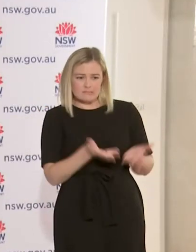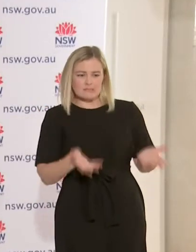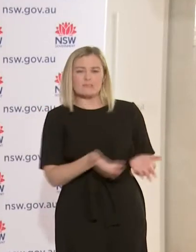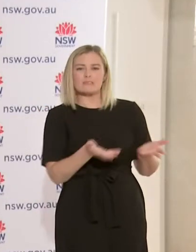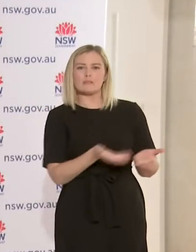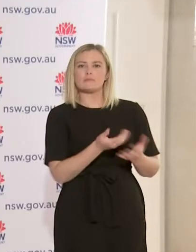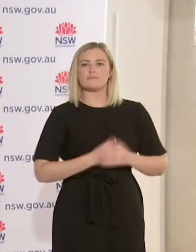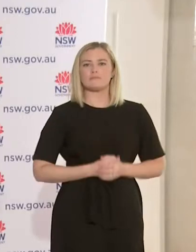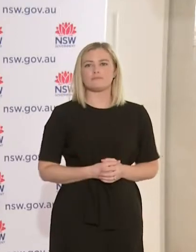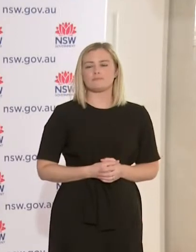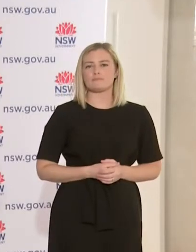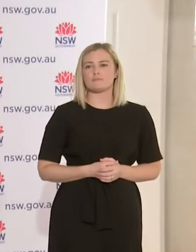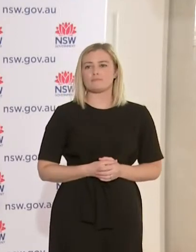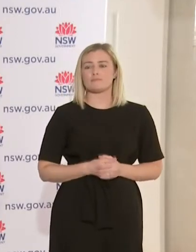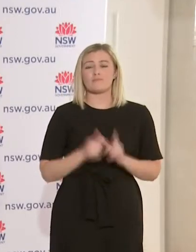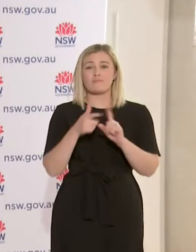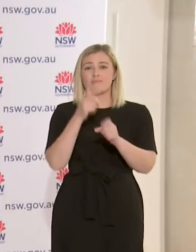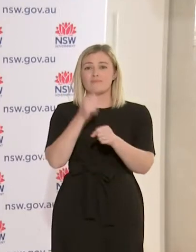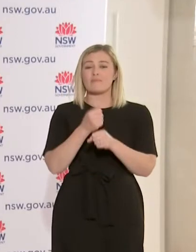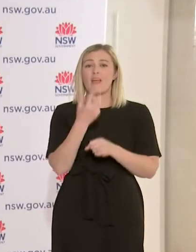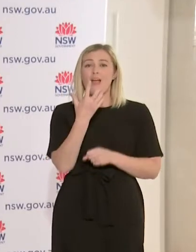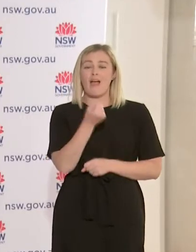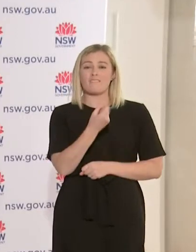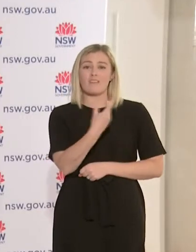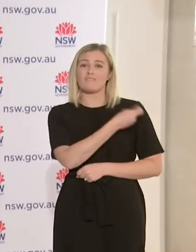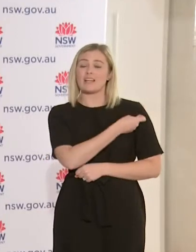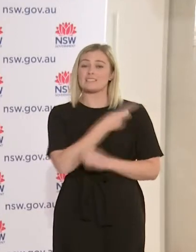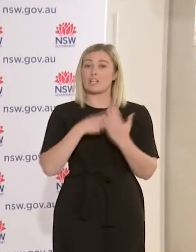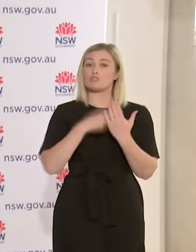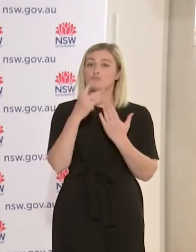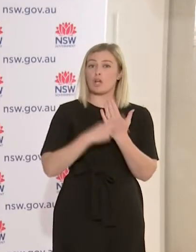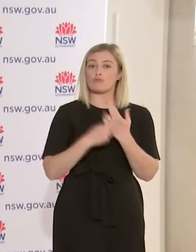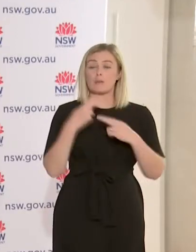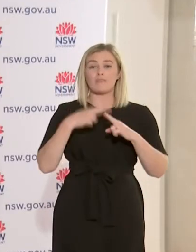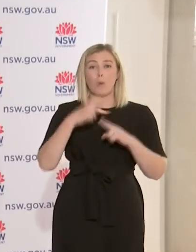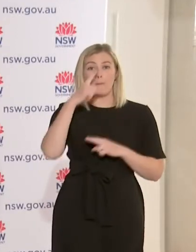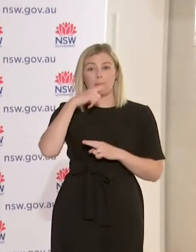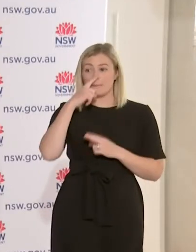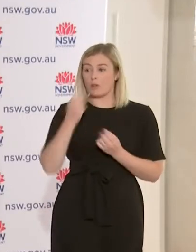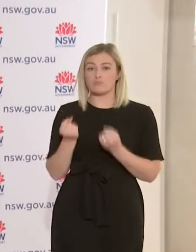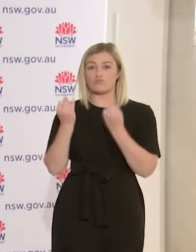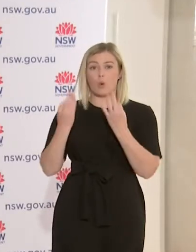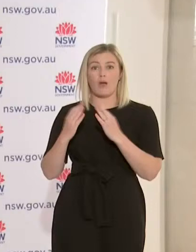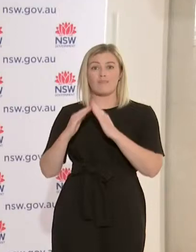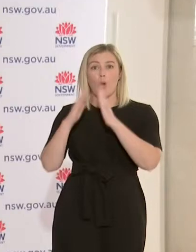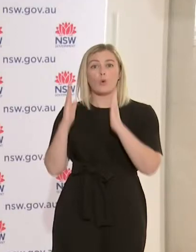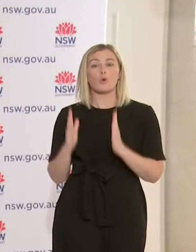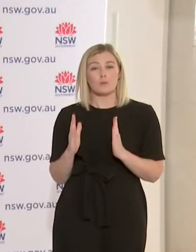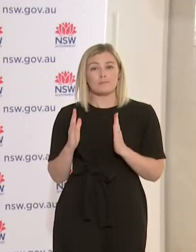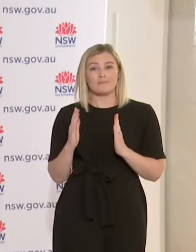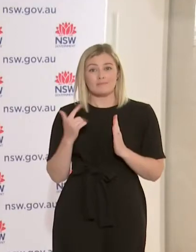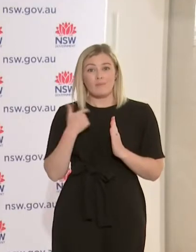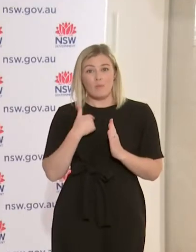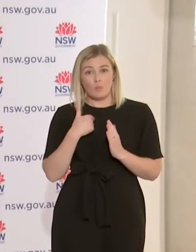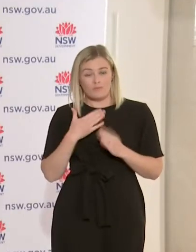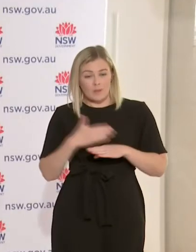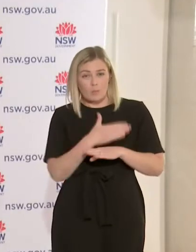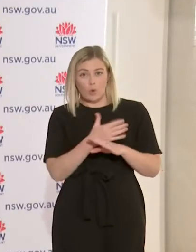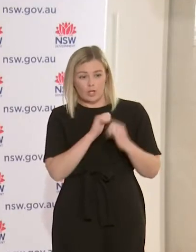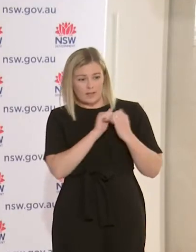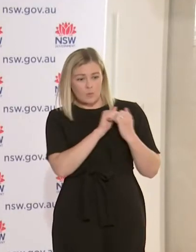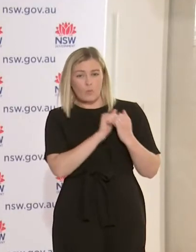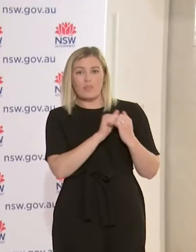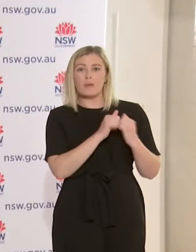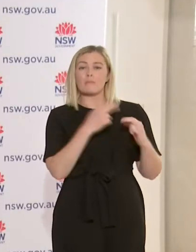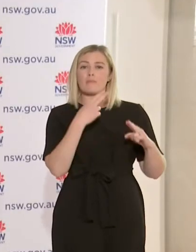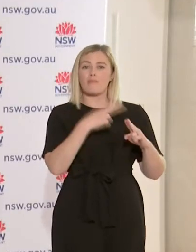there's been vaccination programs for our homeless that have been running for many, many months. But obviously there is turnover in